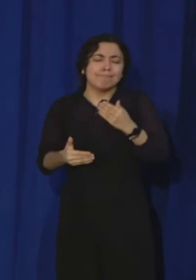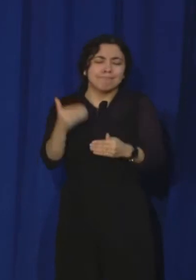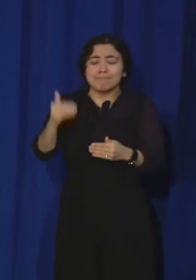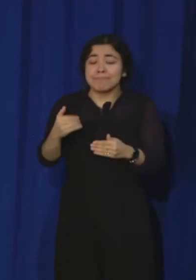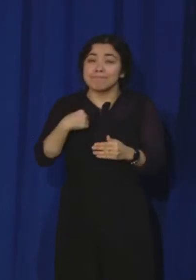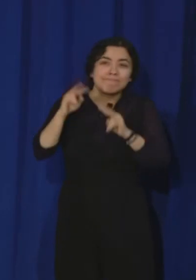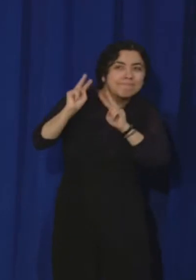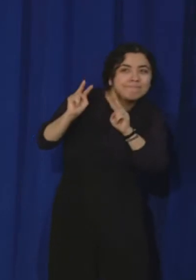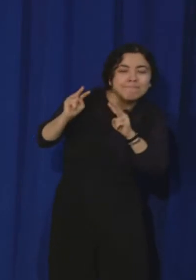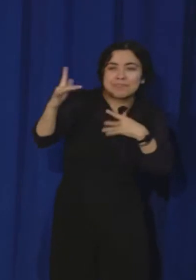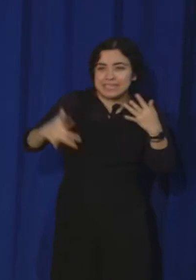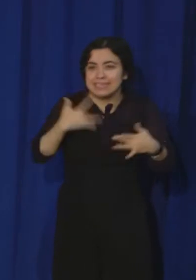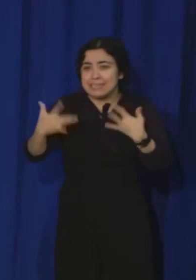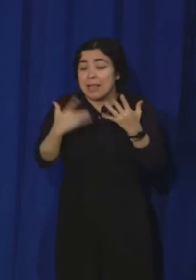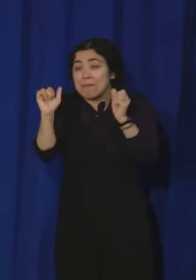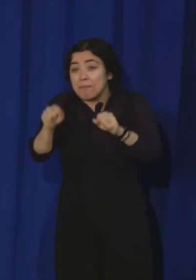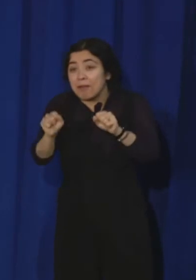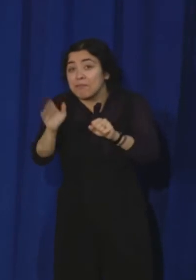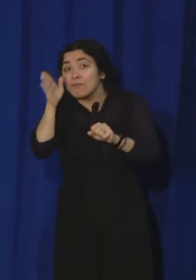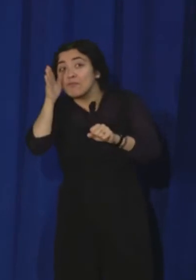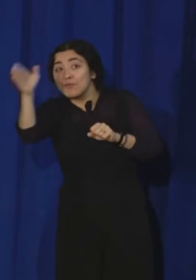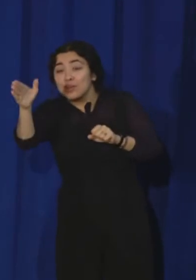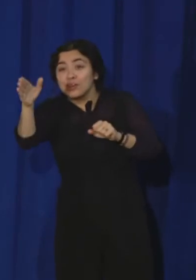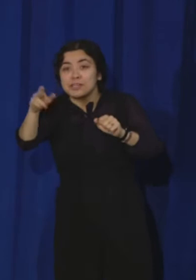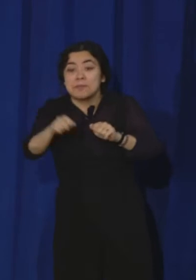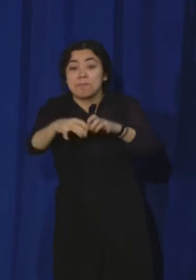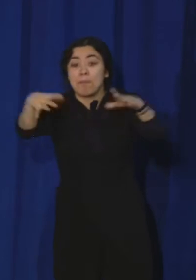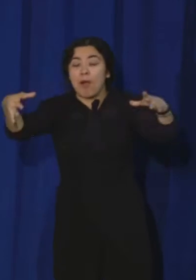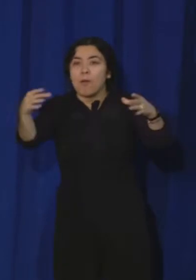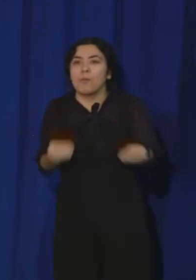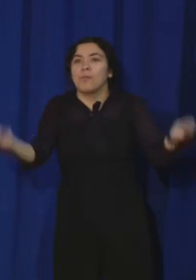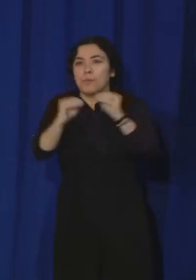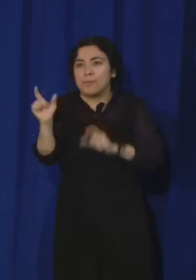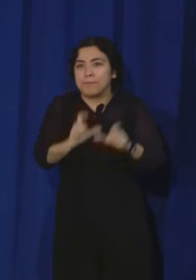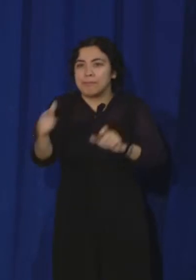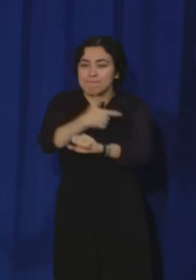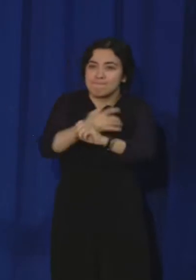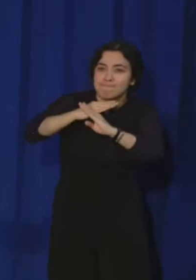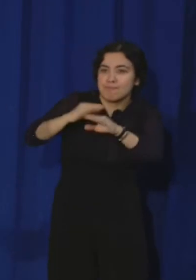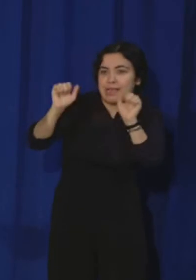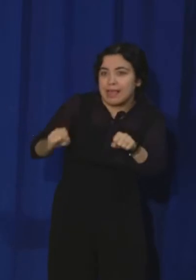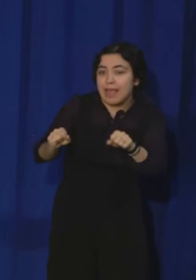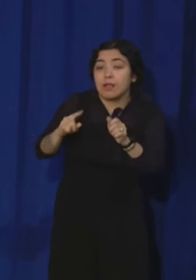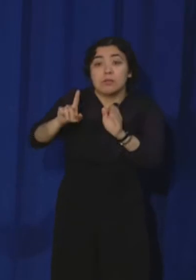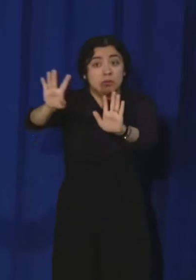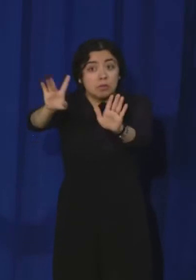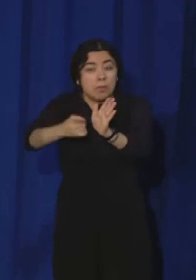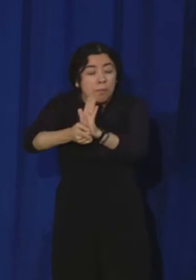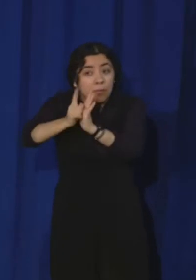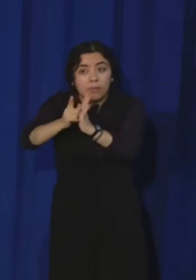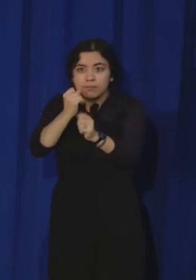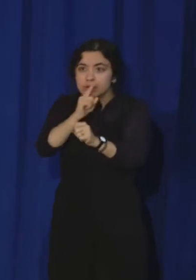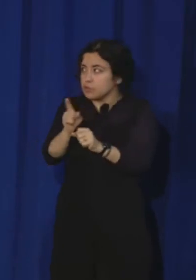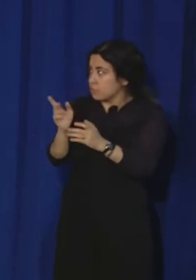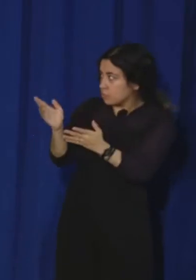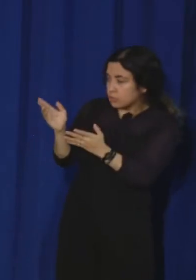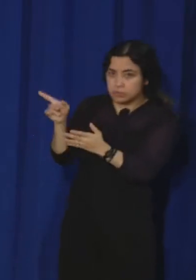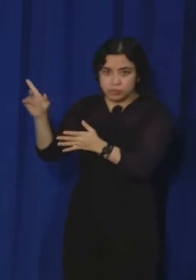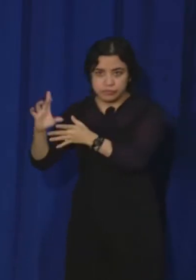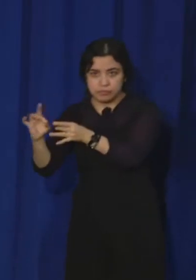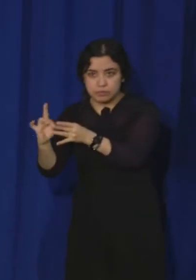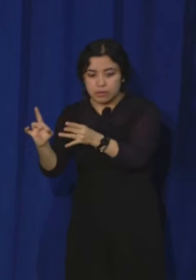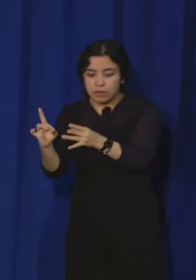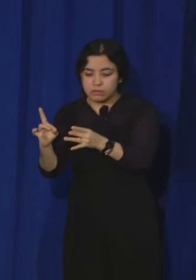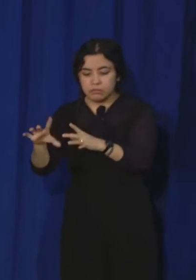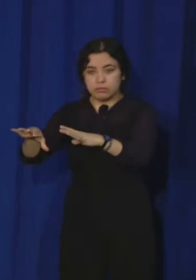possibility of being able to expand soon once we're able to make sure this, as you say, sort of silent